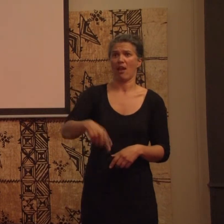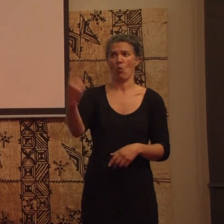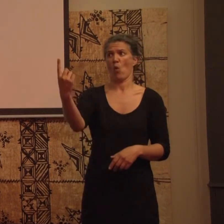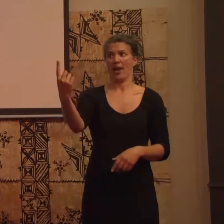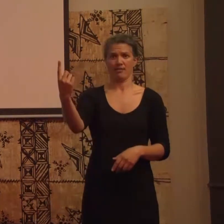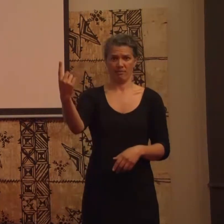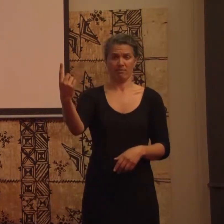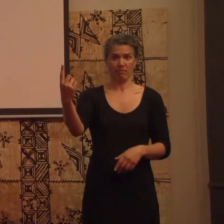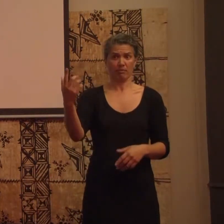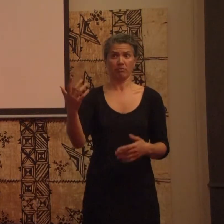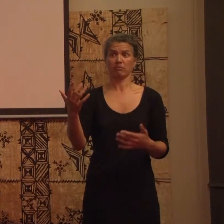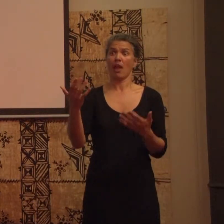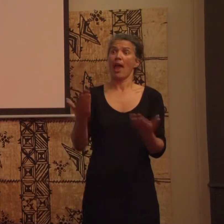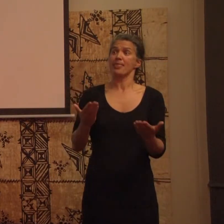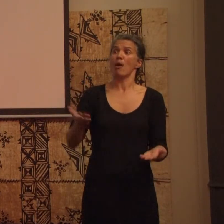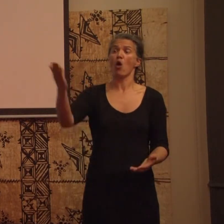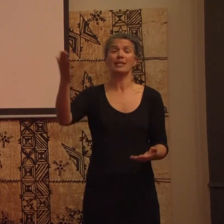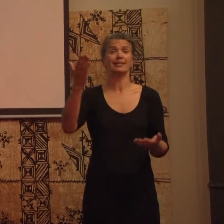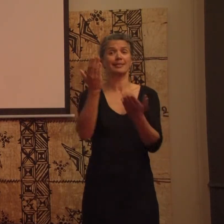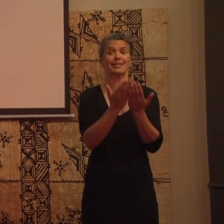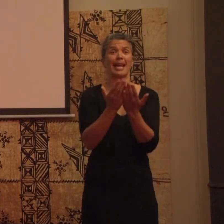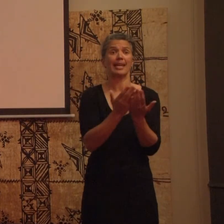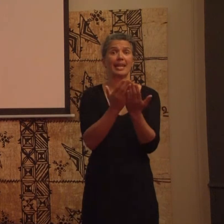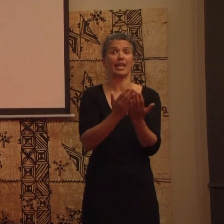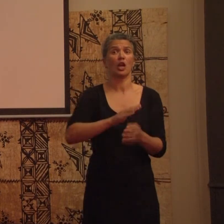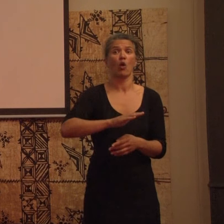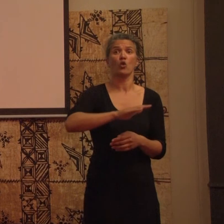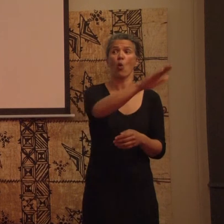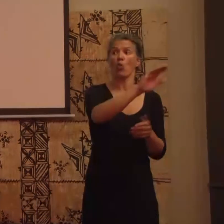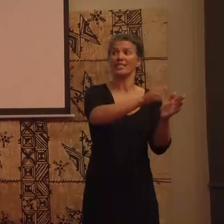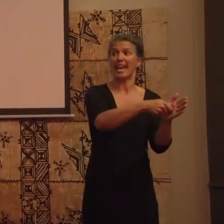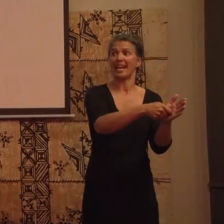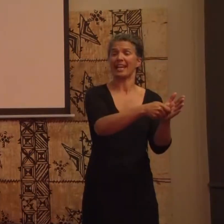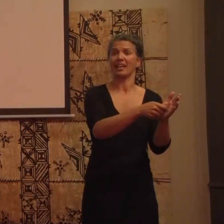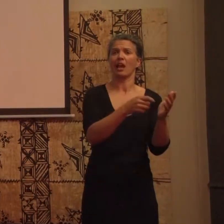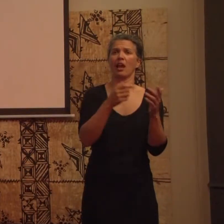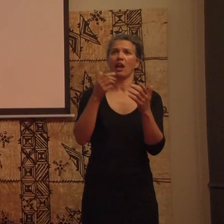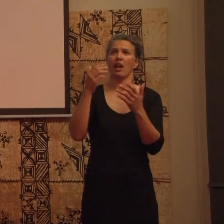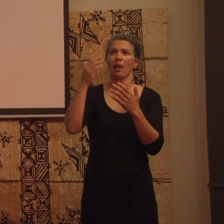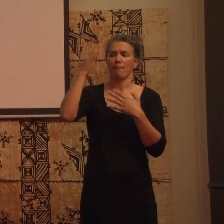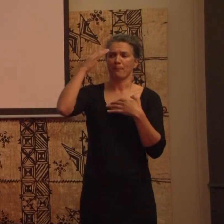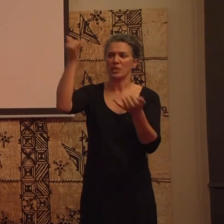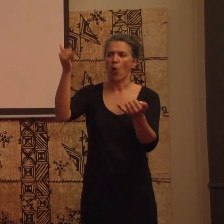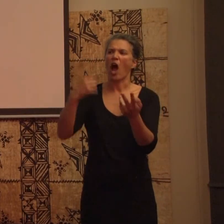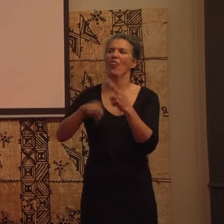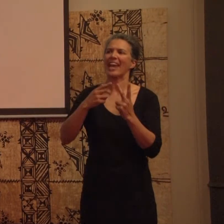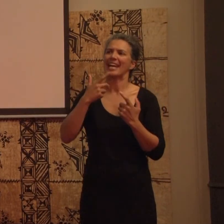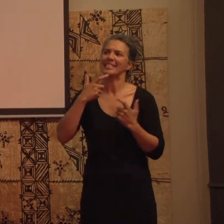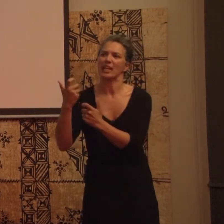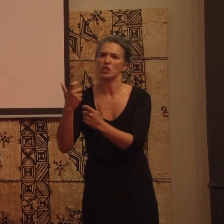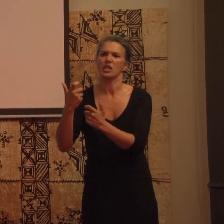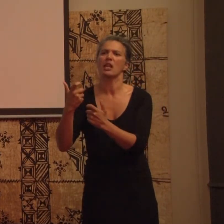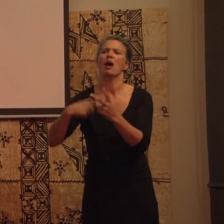What else? Eddie is presently studying mental health and addiction at North Tech while also supporting at-risk deaf youth in our